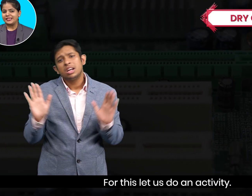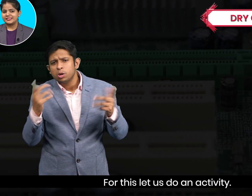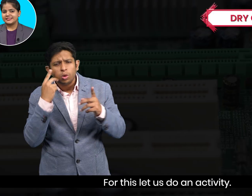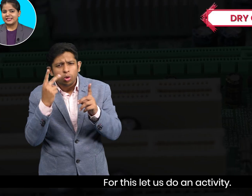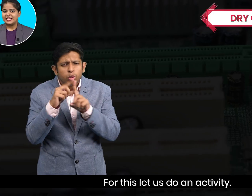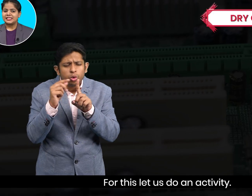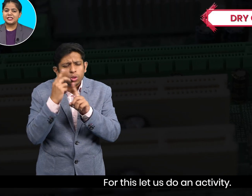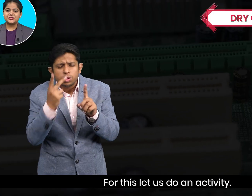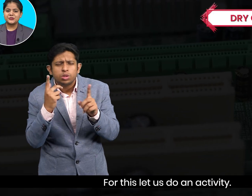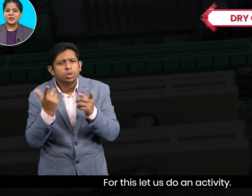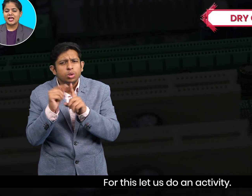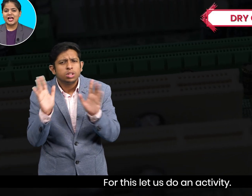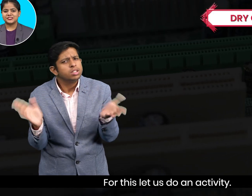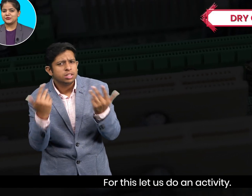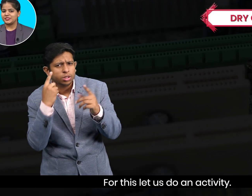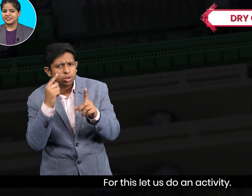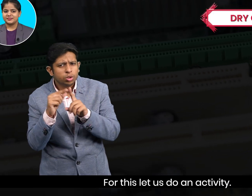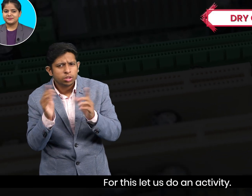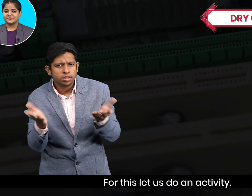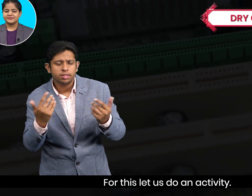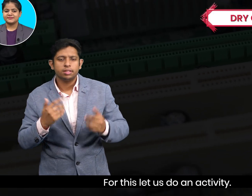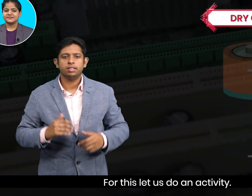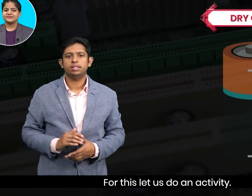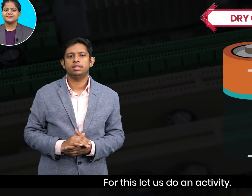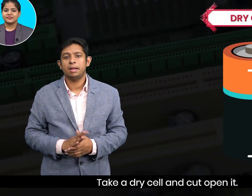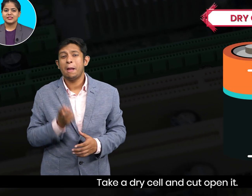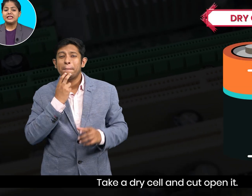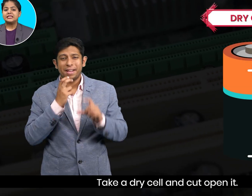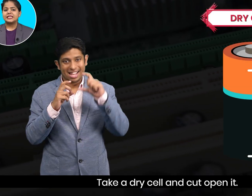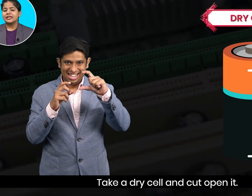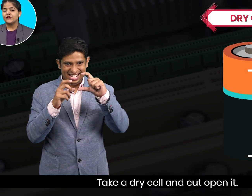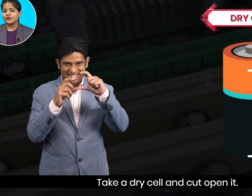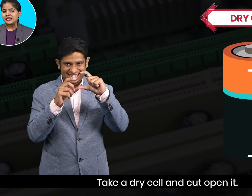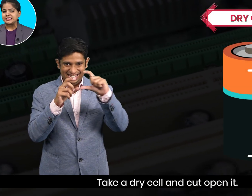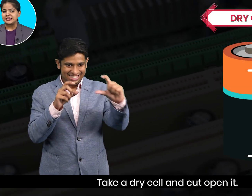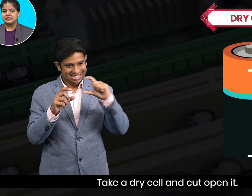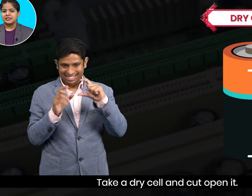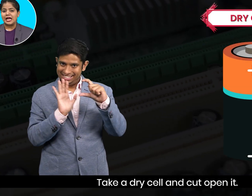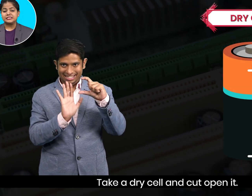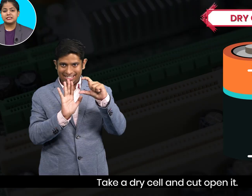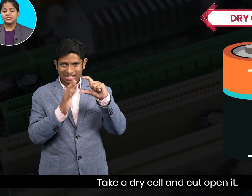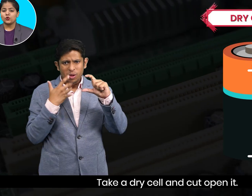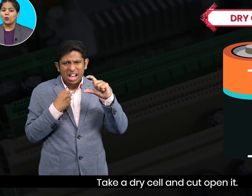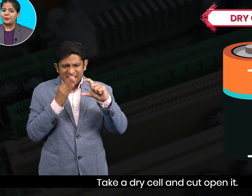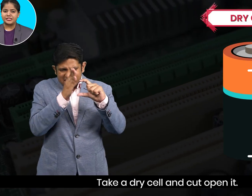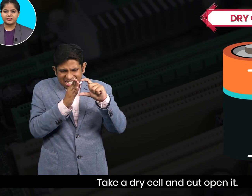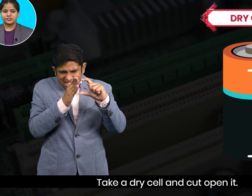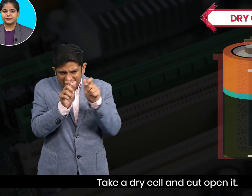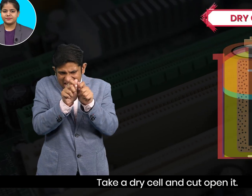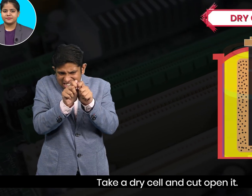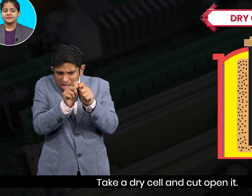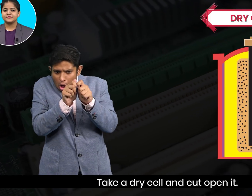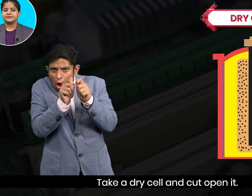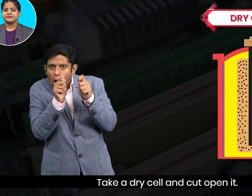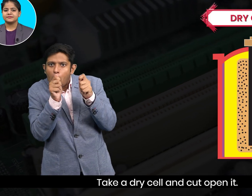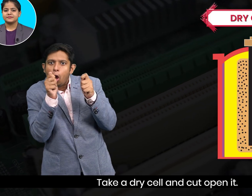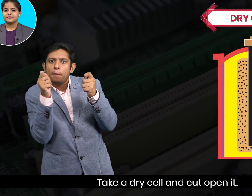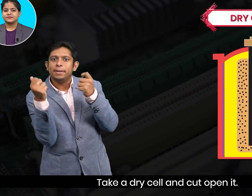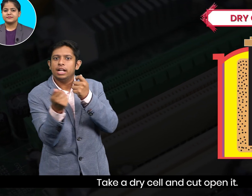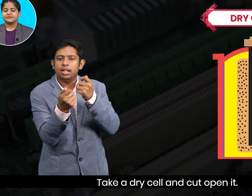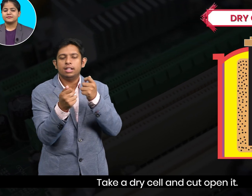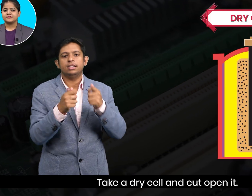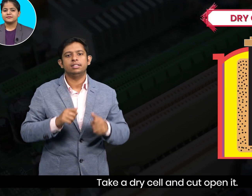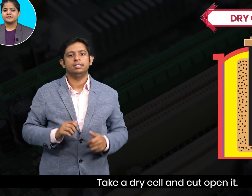For this, let us do an activity. Take a dry cell and cut open it.